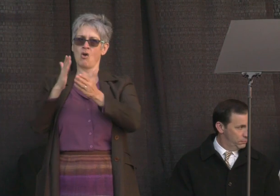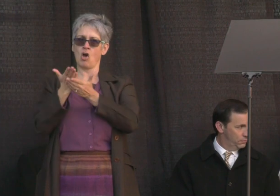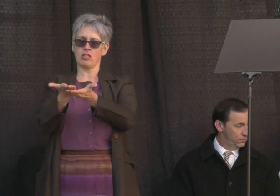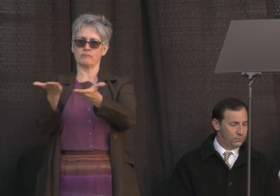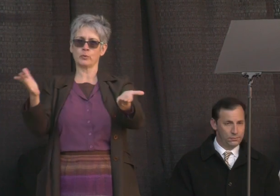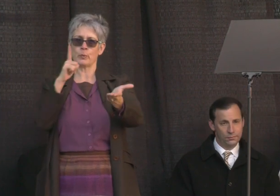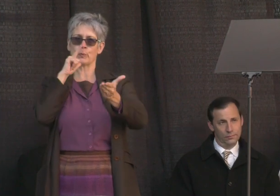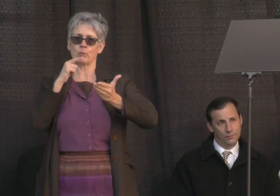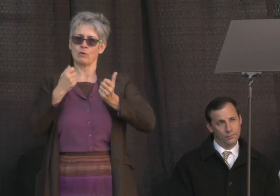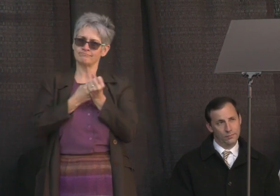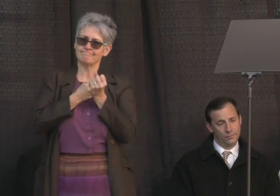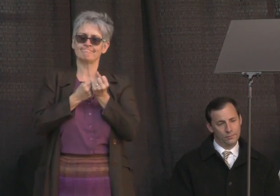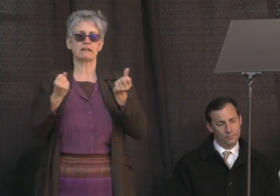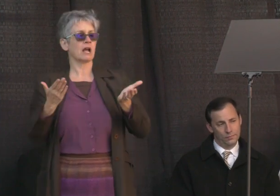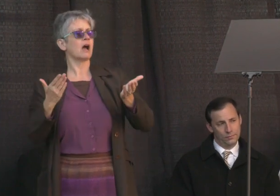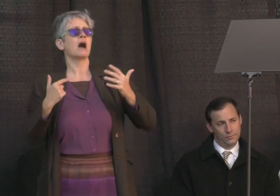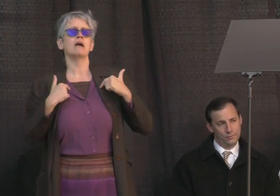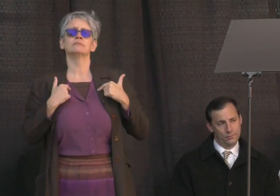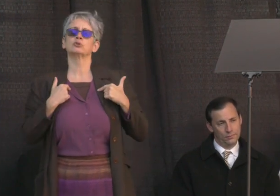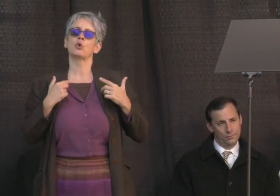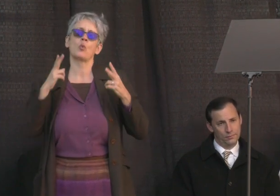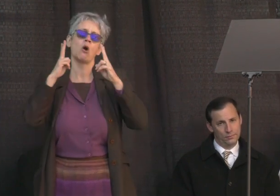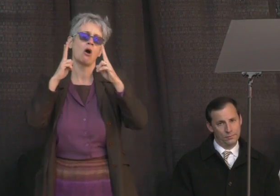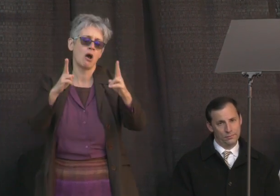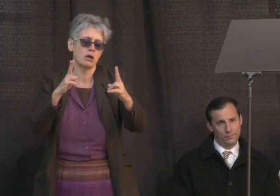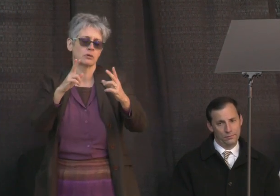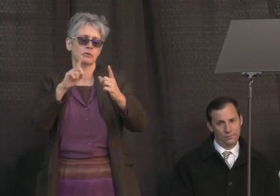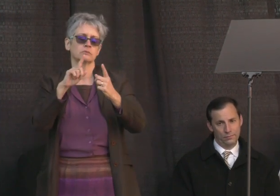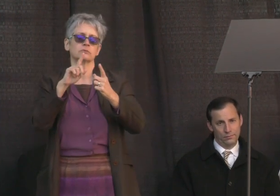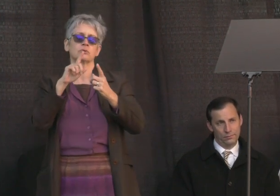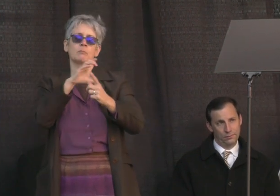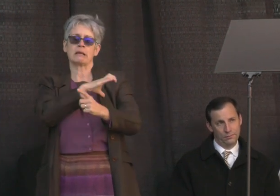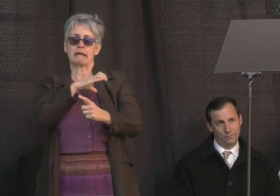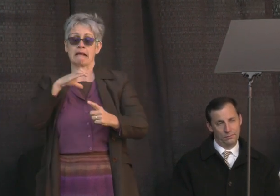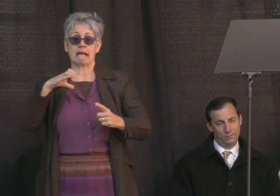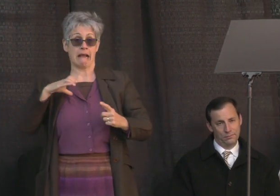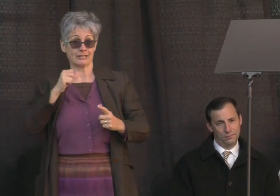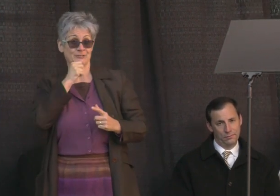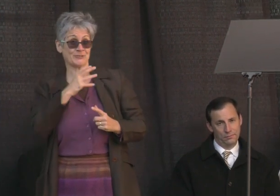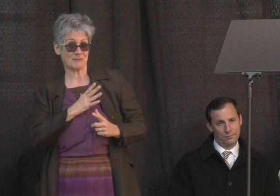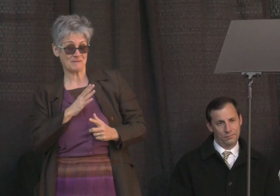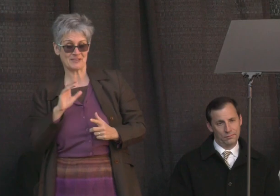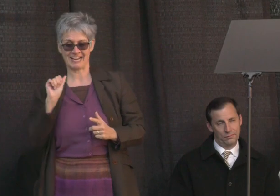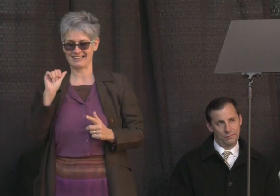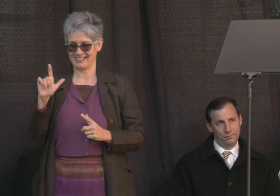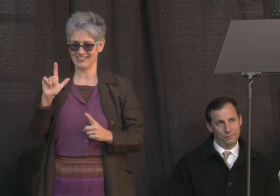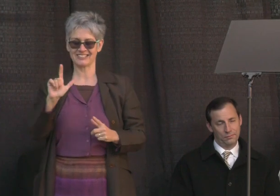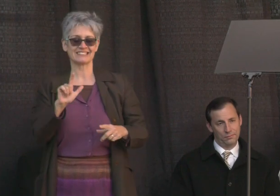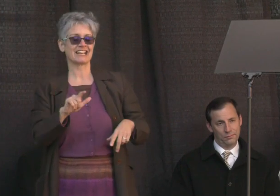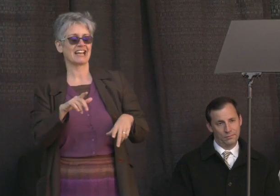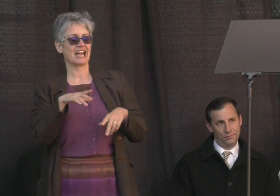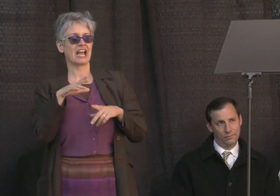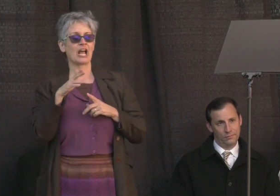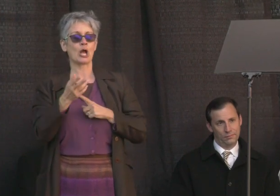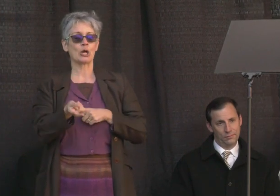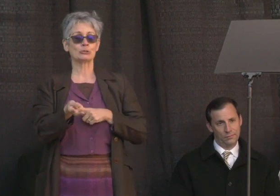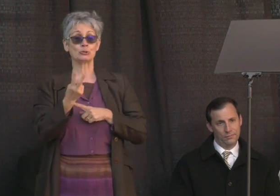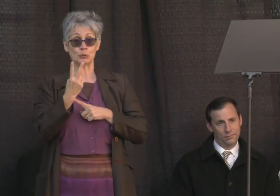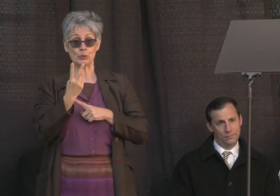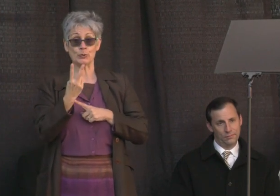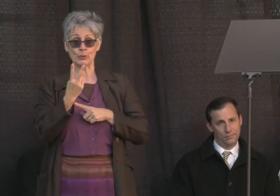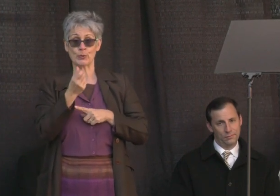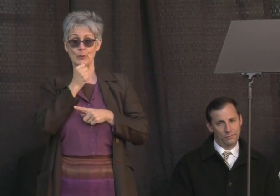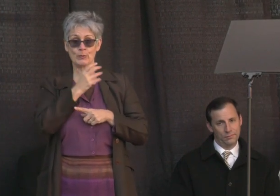so honored to be your councilwoman at large and follow in the footsteps of two phenomenal women, Ms. Tamika Isaac-Devine and Ms. Franny